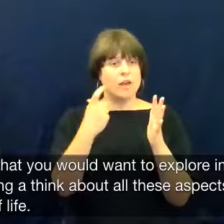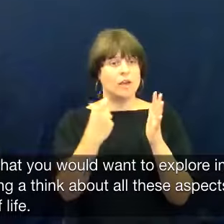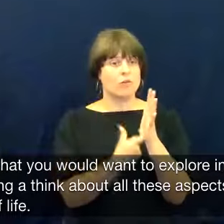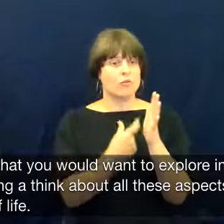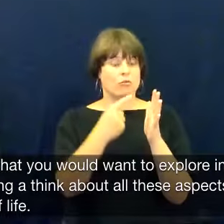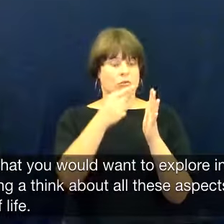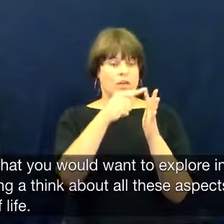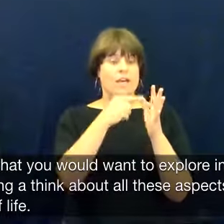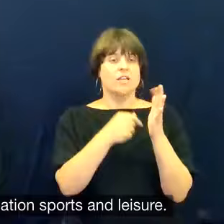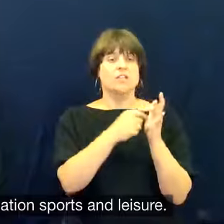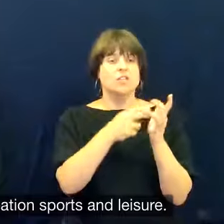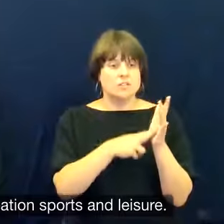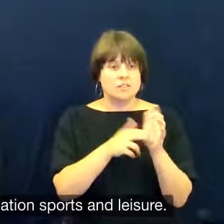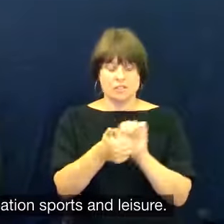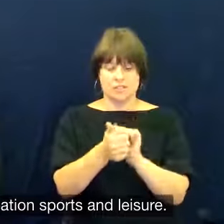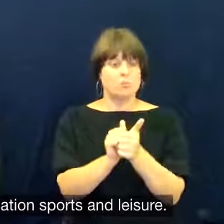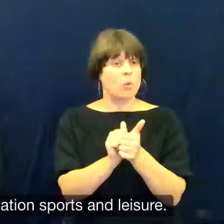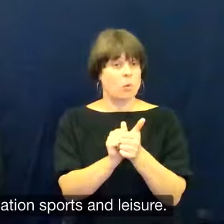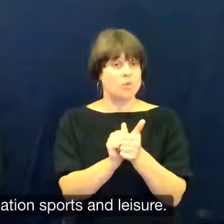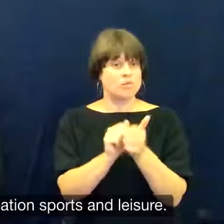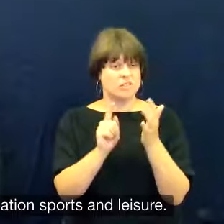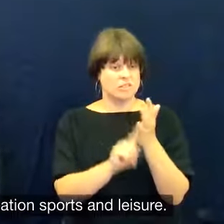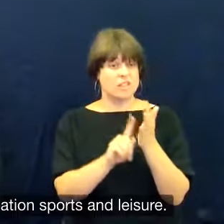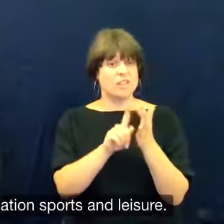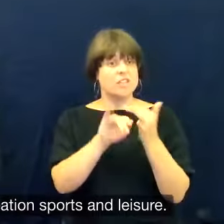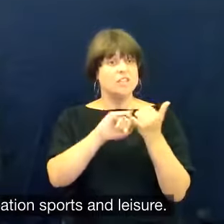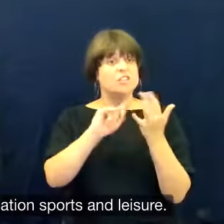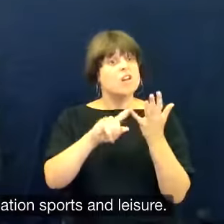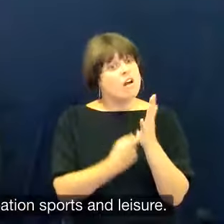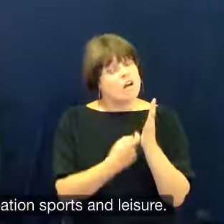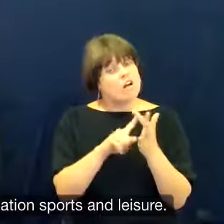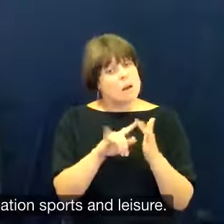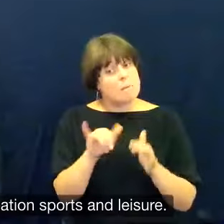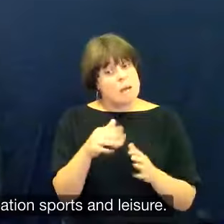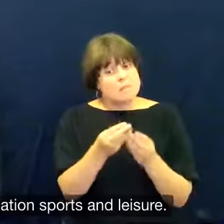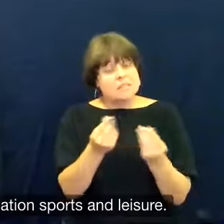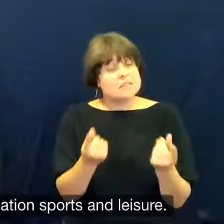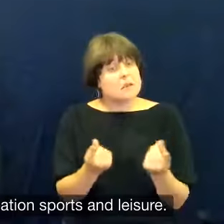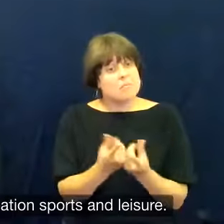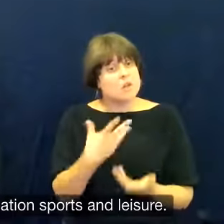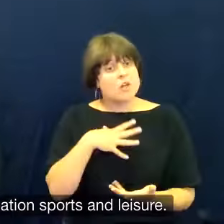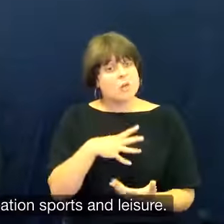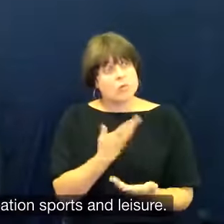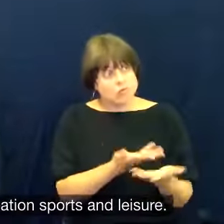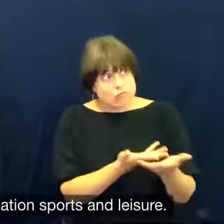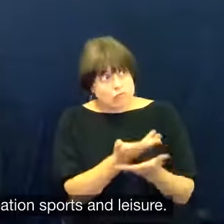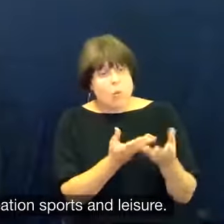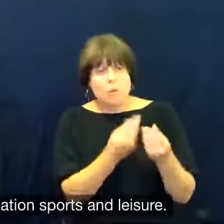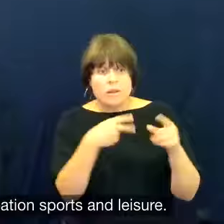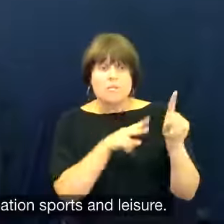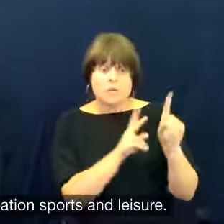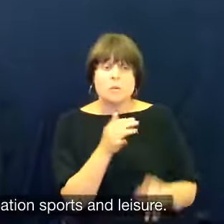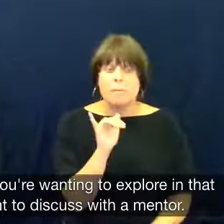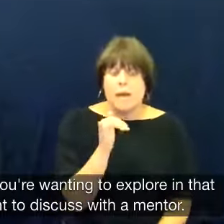There might be something you're wanting to explore in that area that you might want to discuss with a mentor, but just